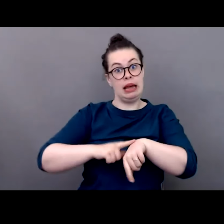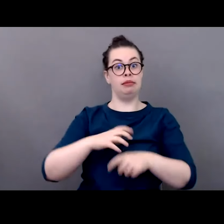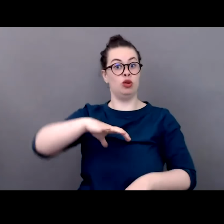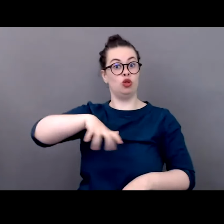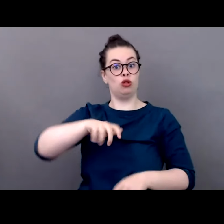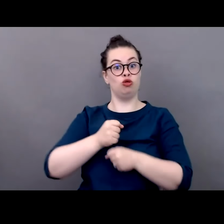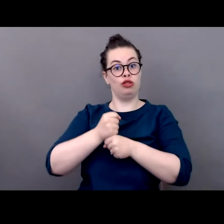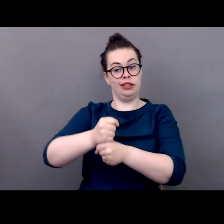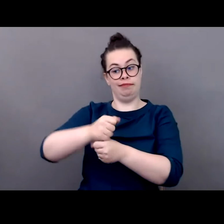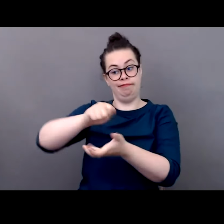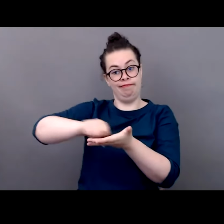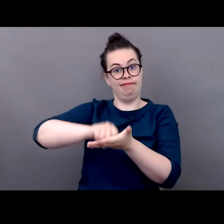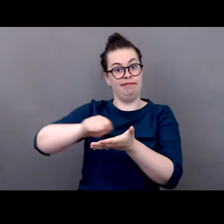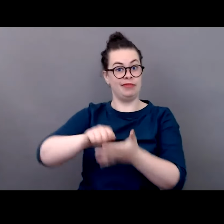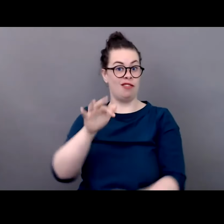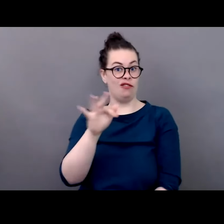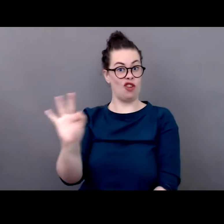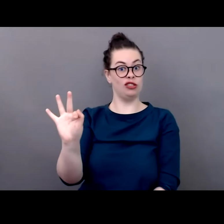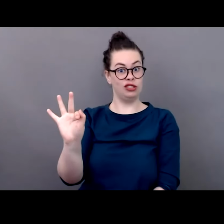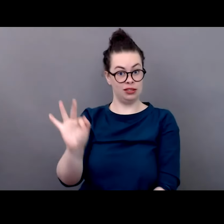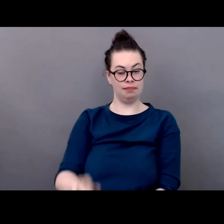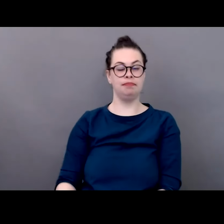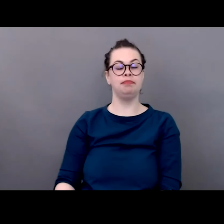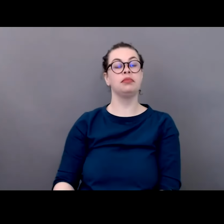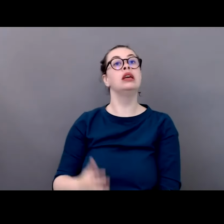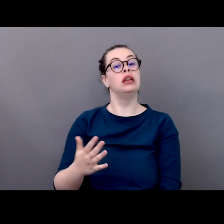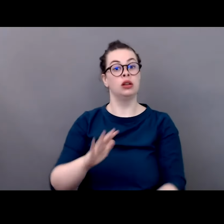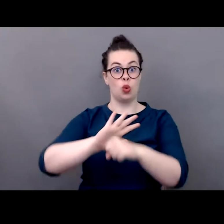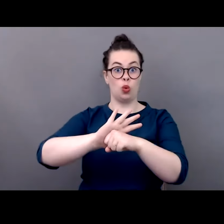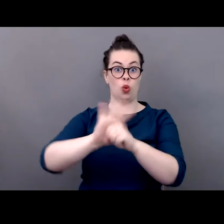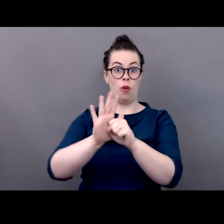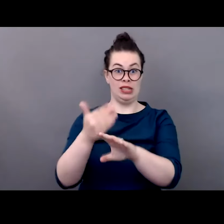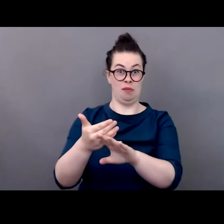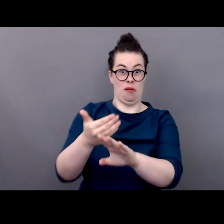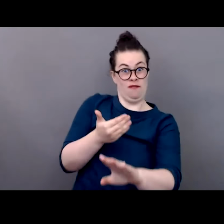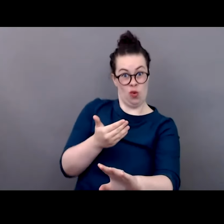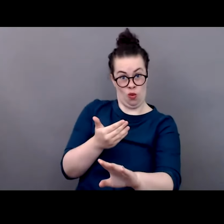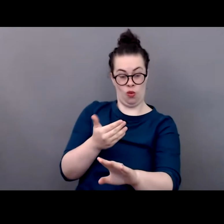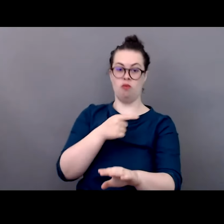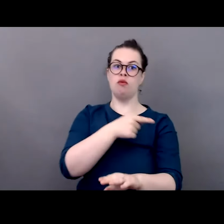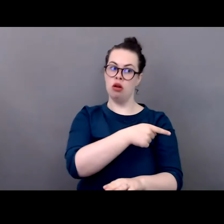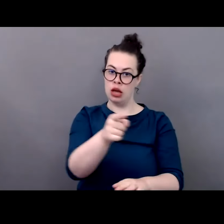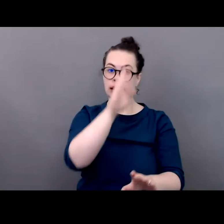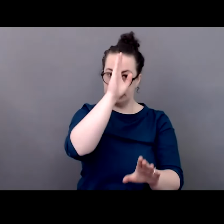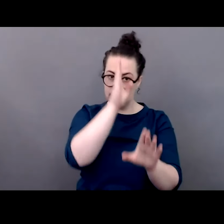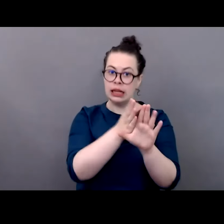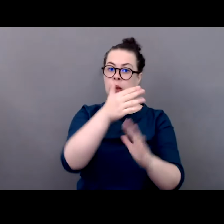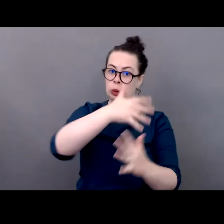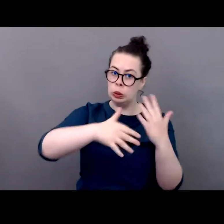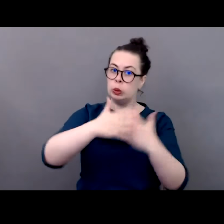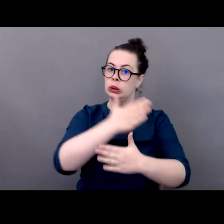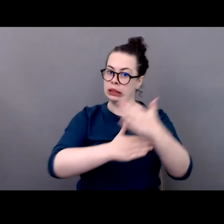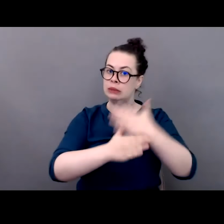Even before the quarantine, I was contacted by representatives of organizations of persons with psychosocial disabilities, again,